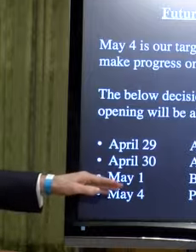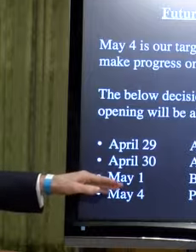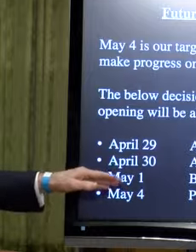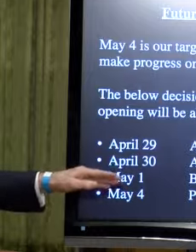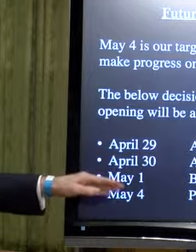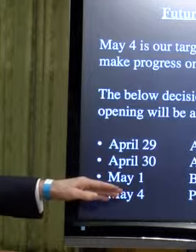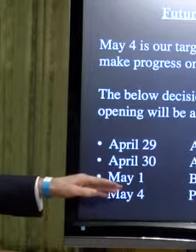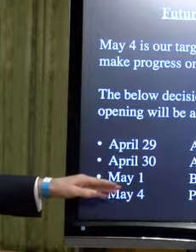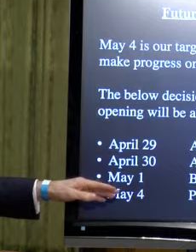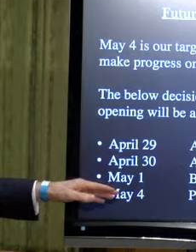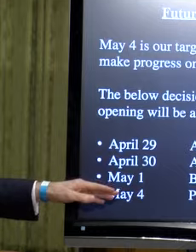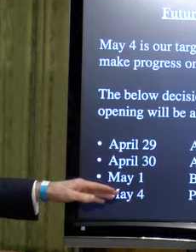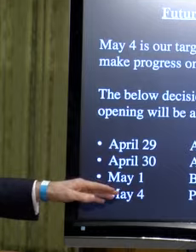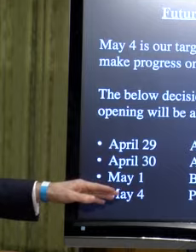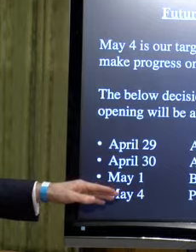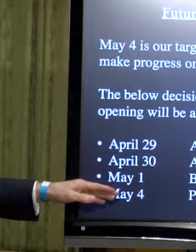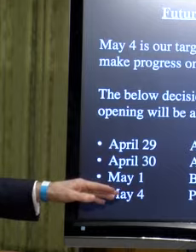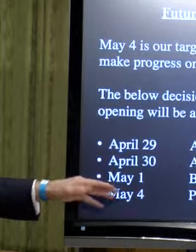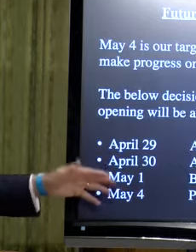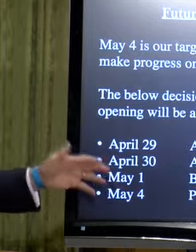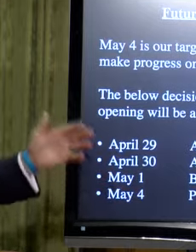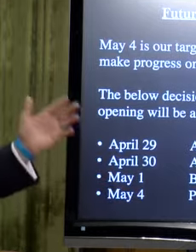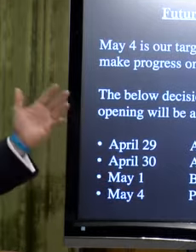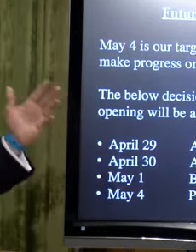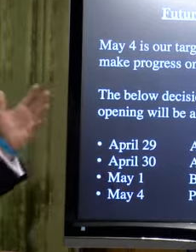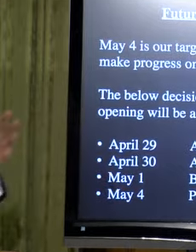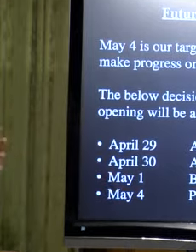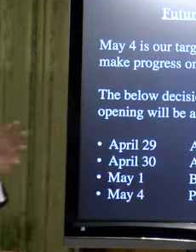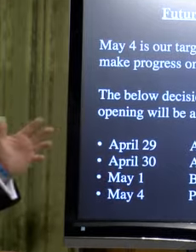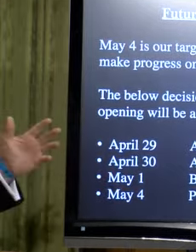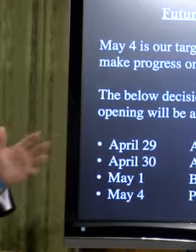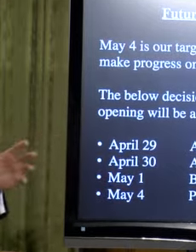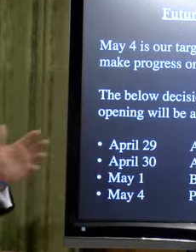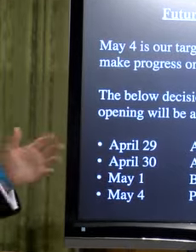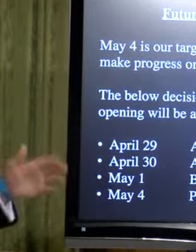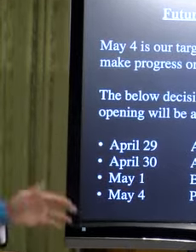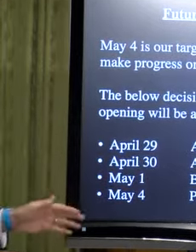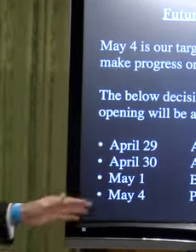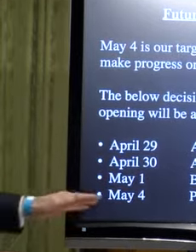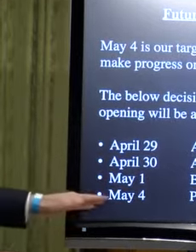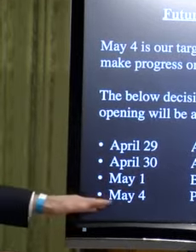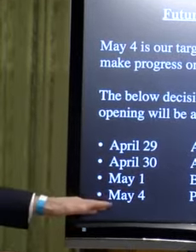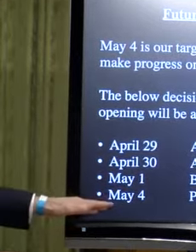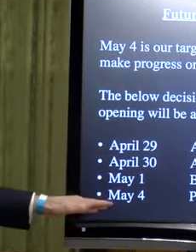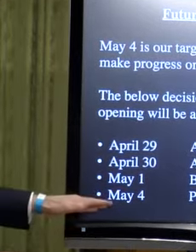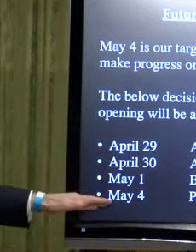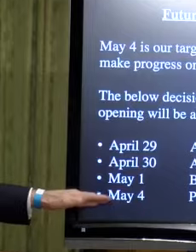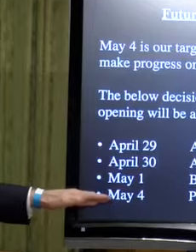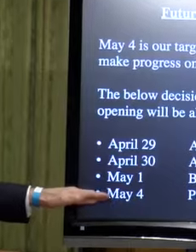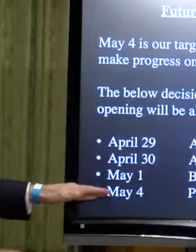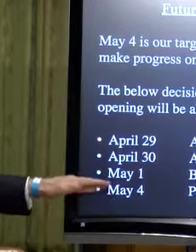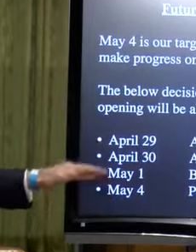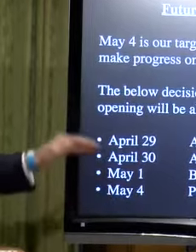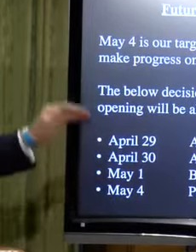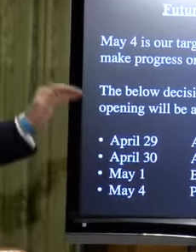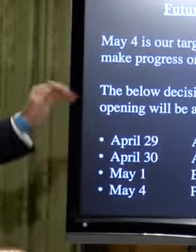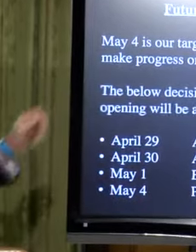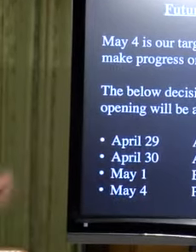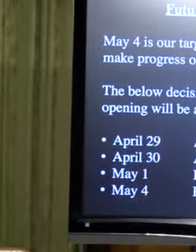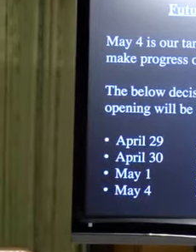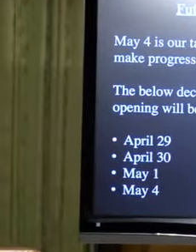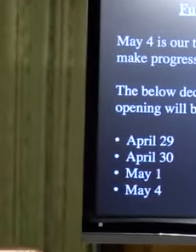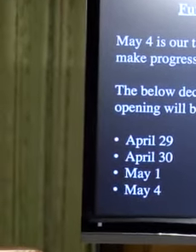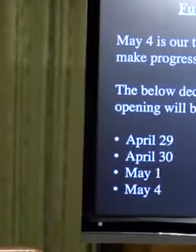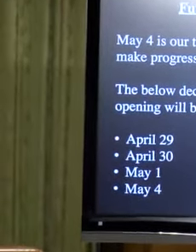of worship and larger venues in Arkansas that has a greater congregation of people. And so it's